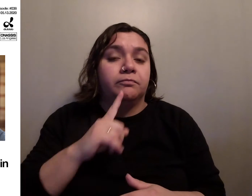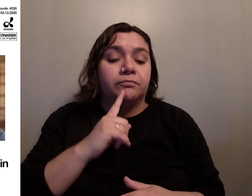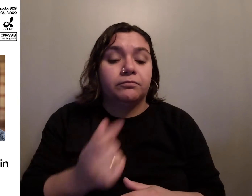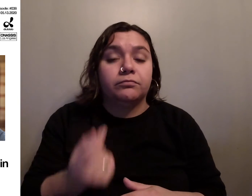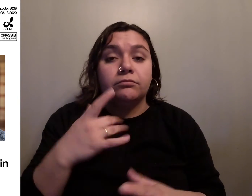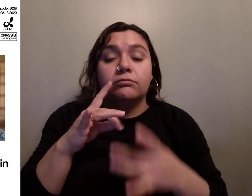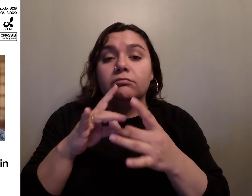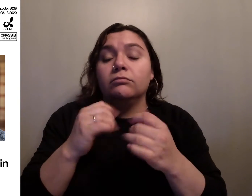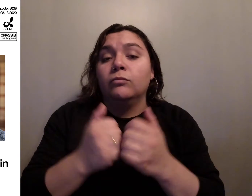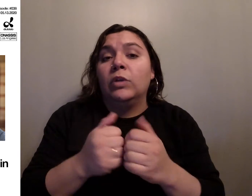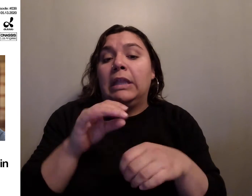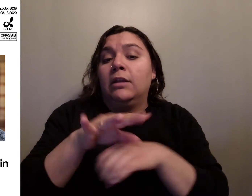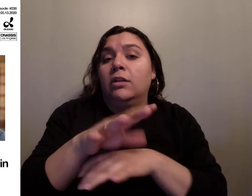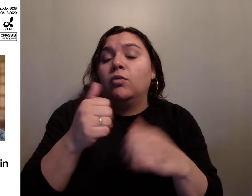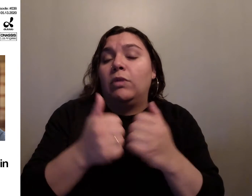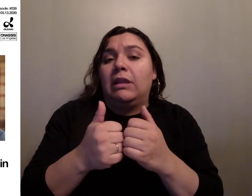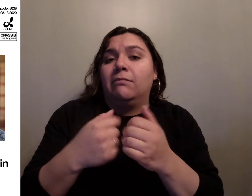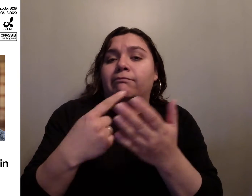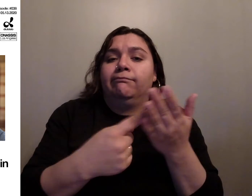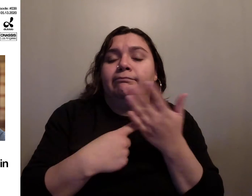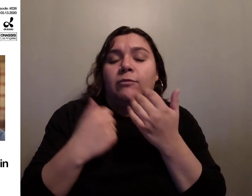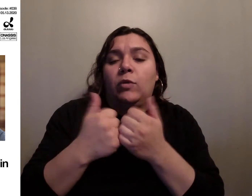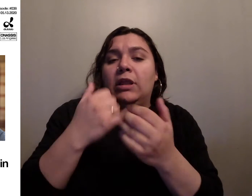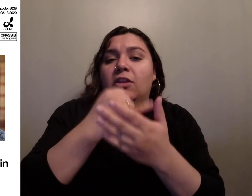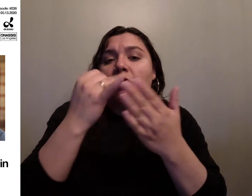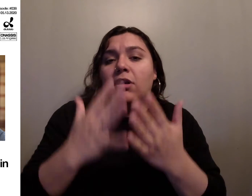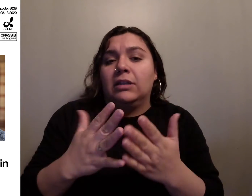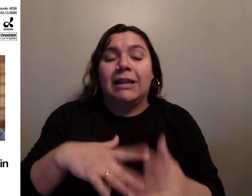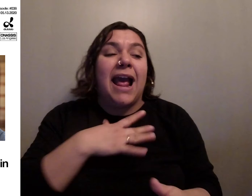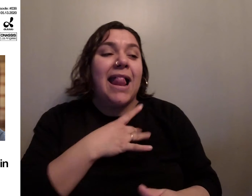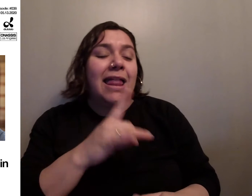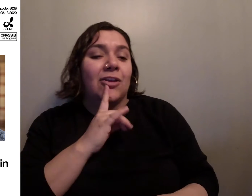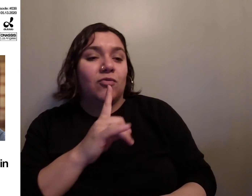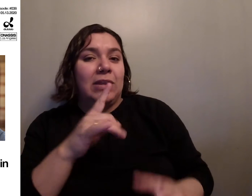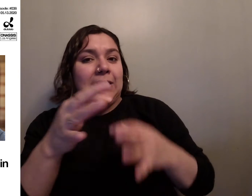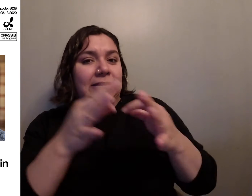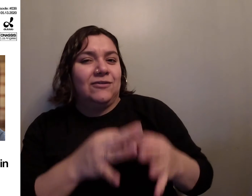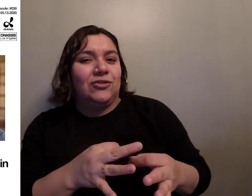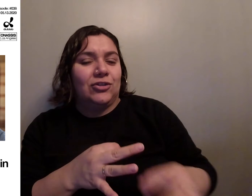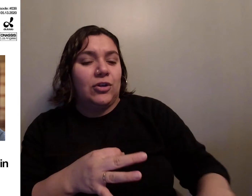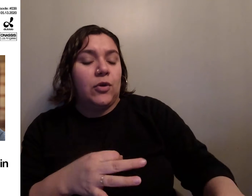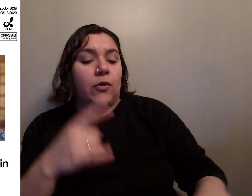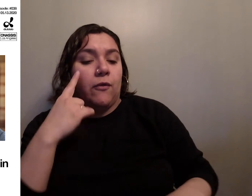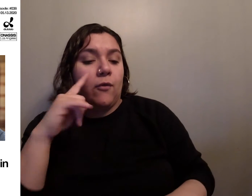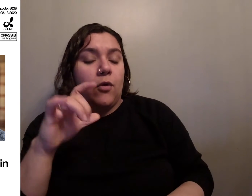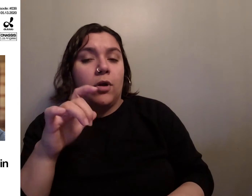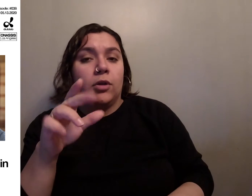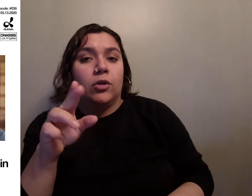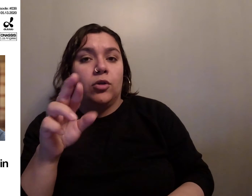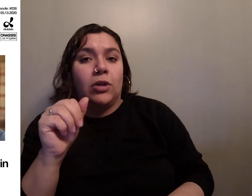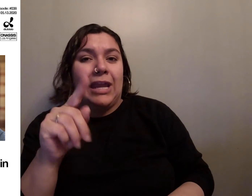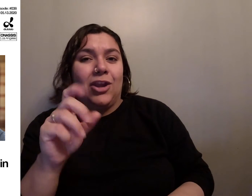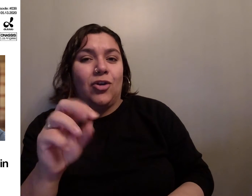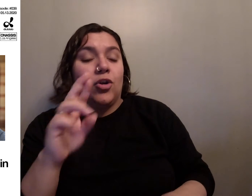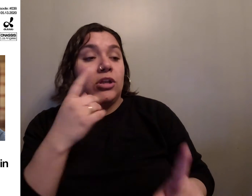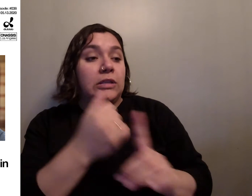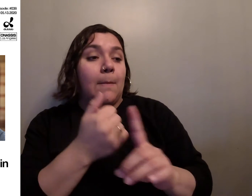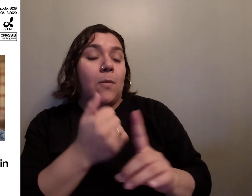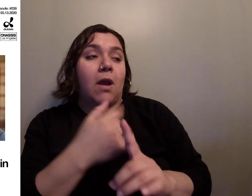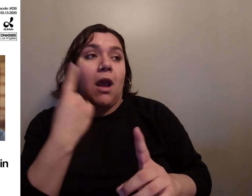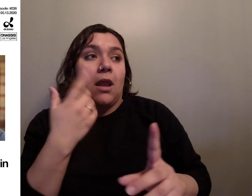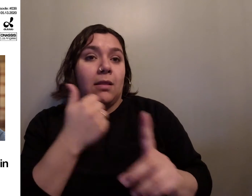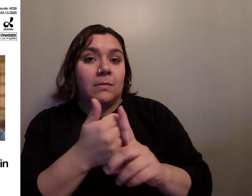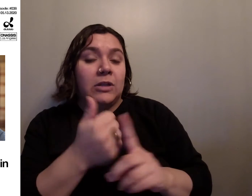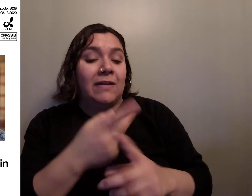arts as made very closely in consultation with the artist. I've always liked the real definition